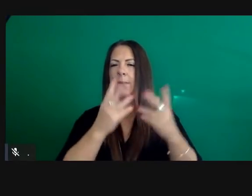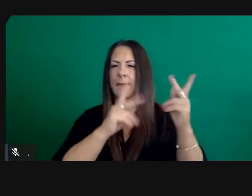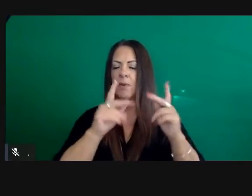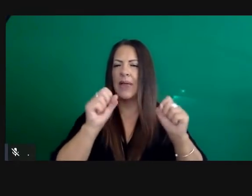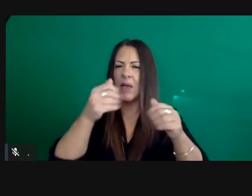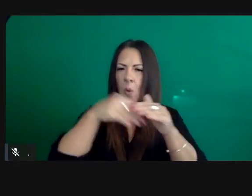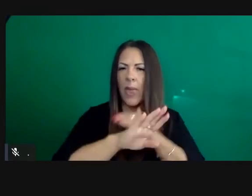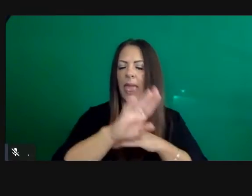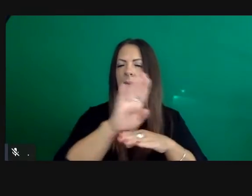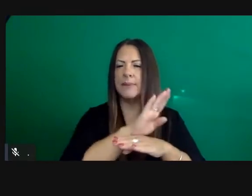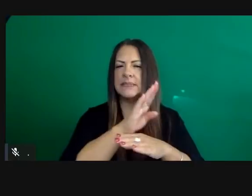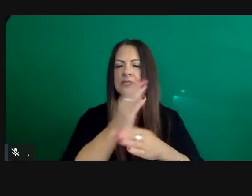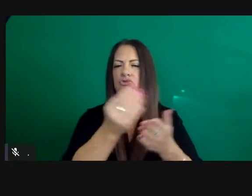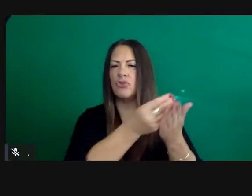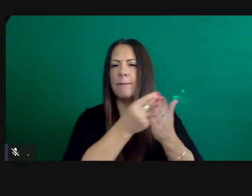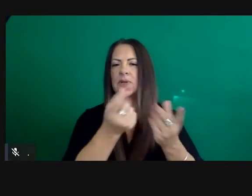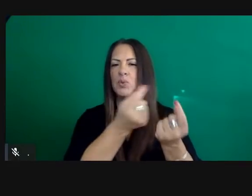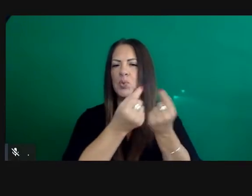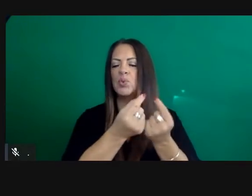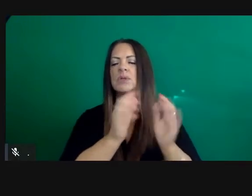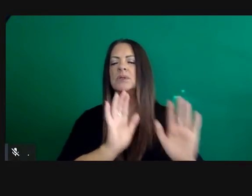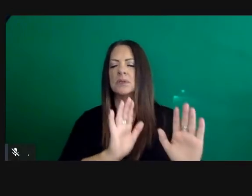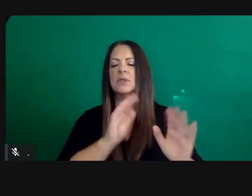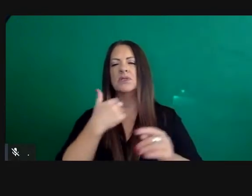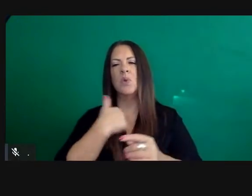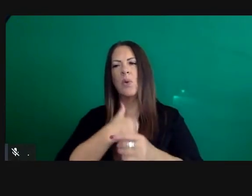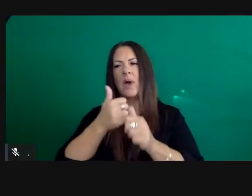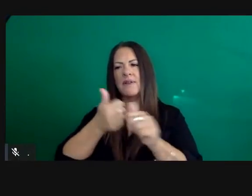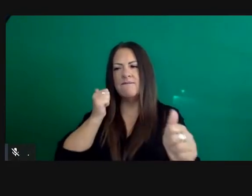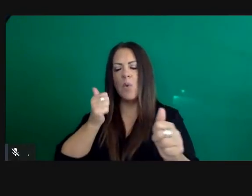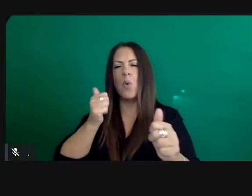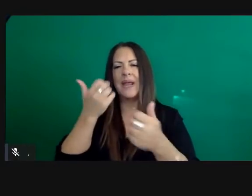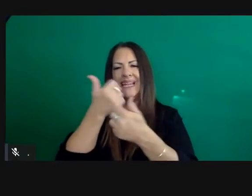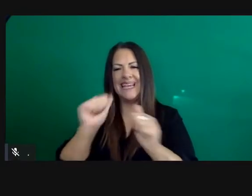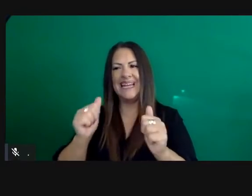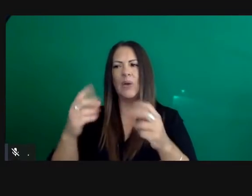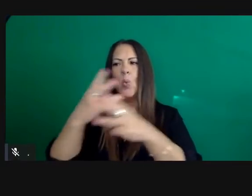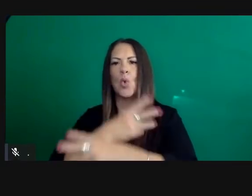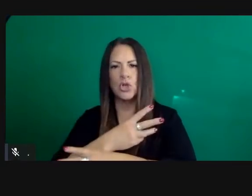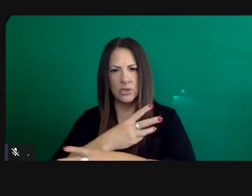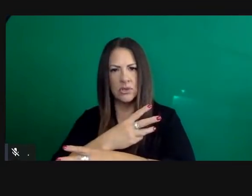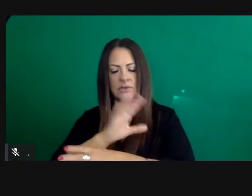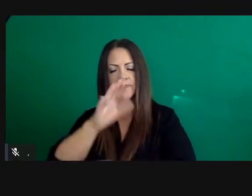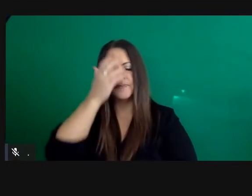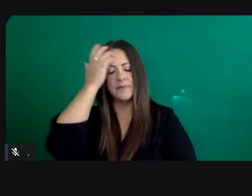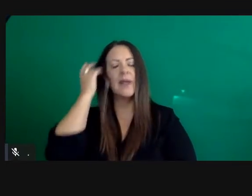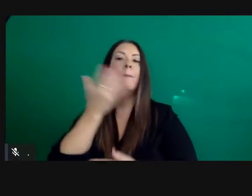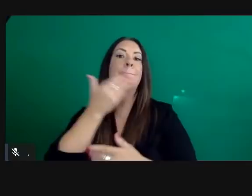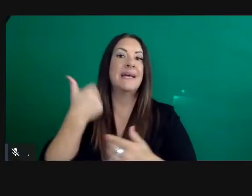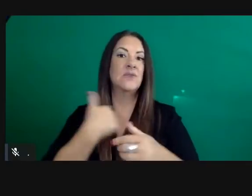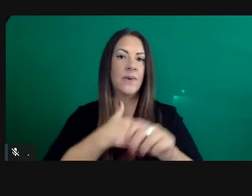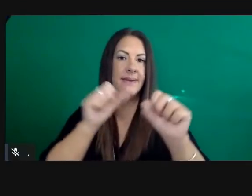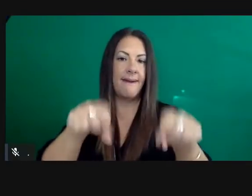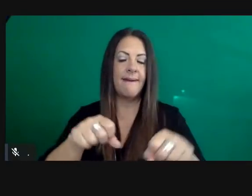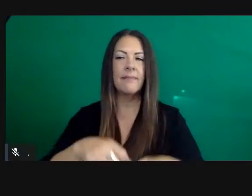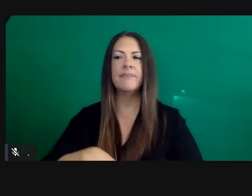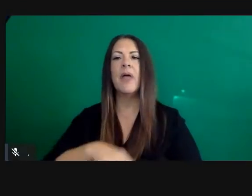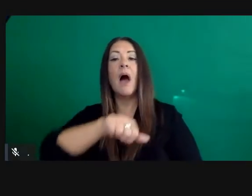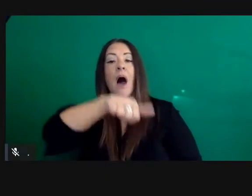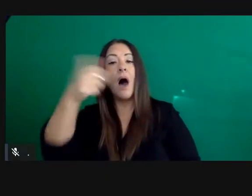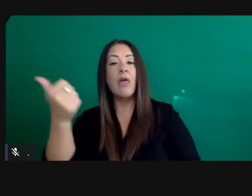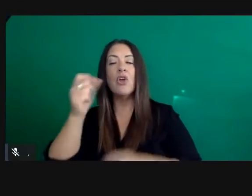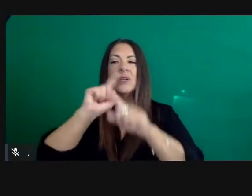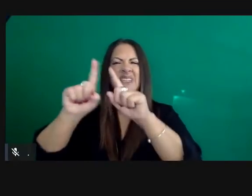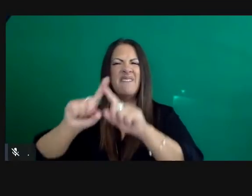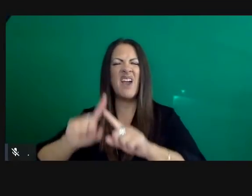year pause on those and that we avoid them as much as we can. As it relates to other counties and the fact that many